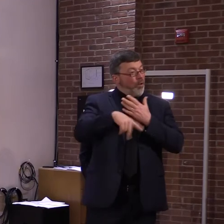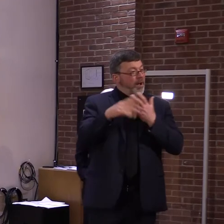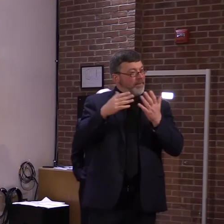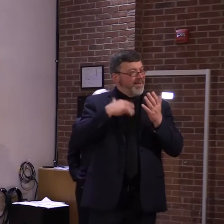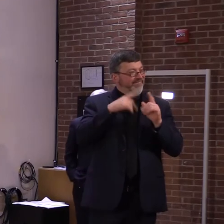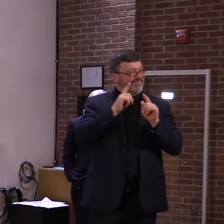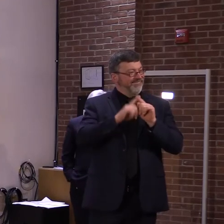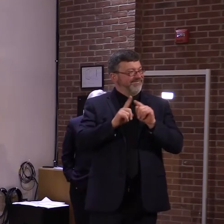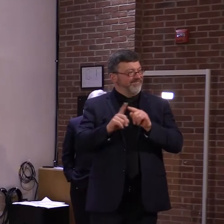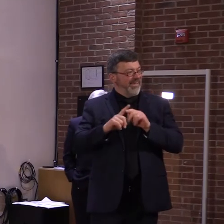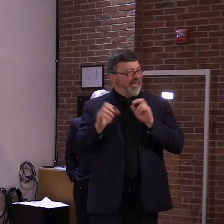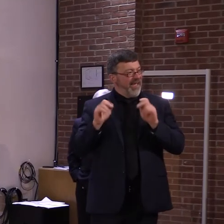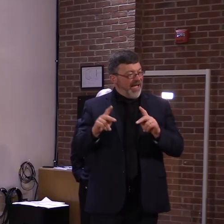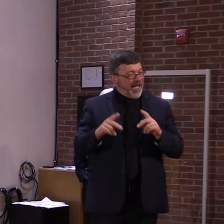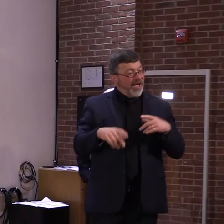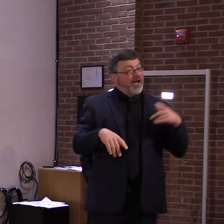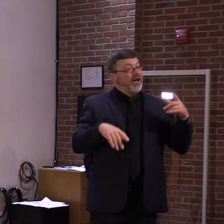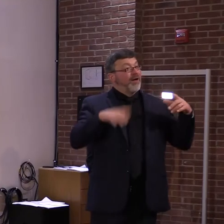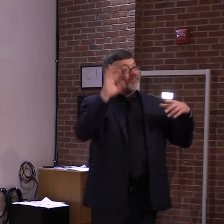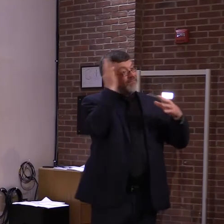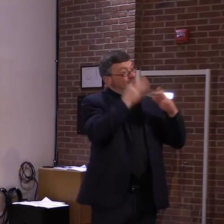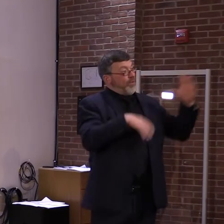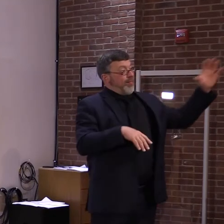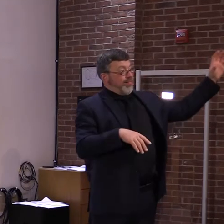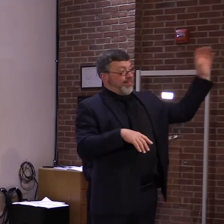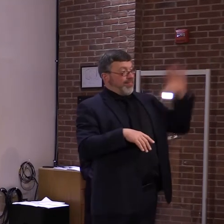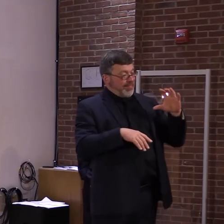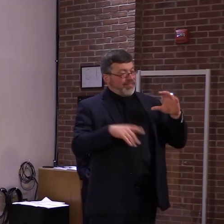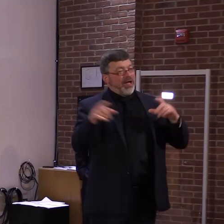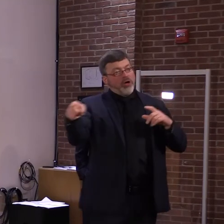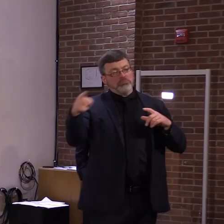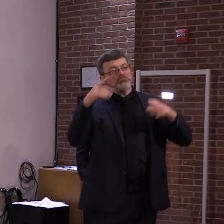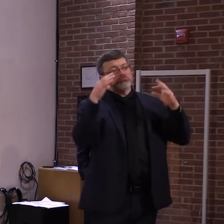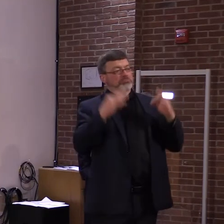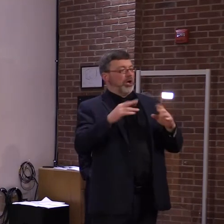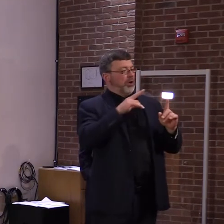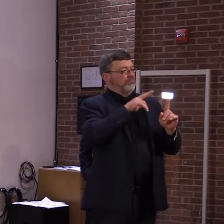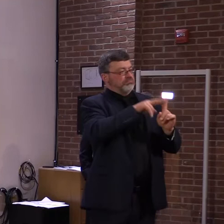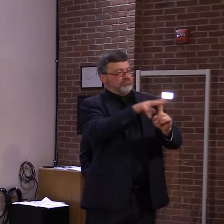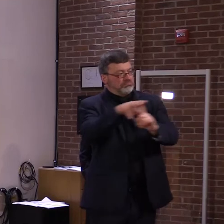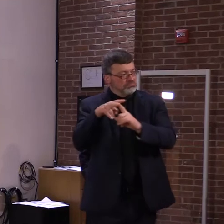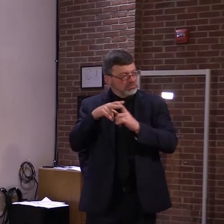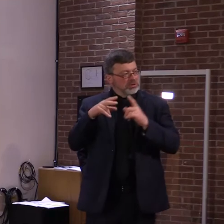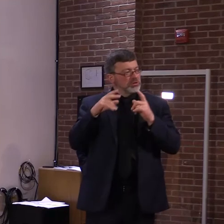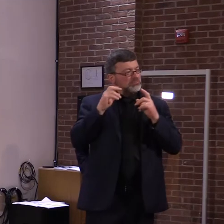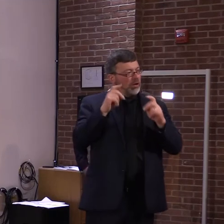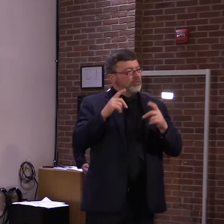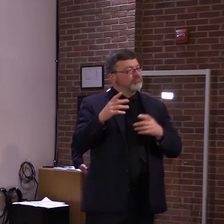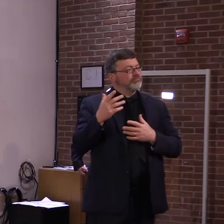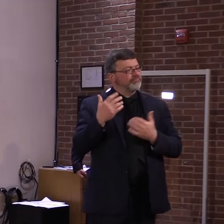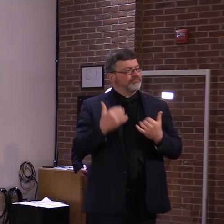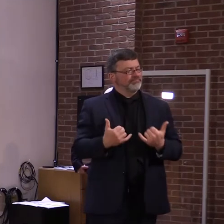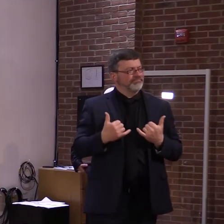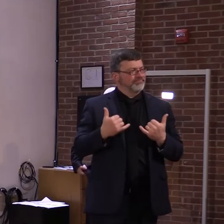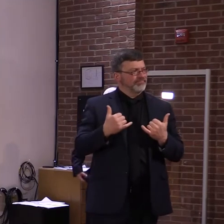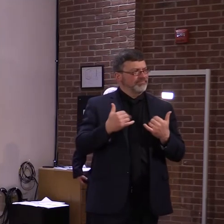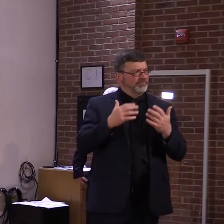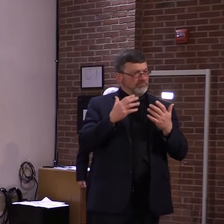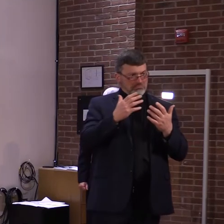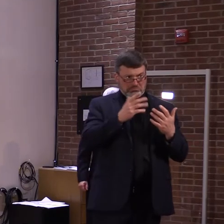expand access to programs. Do you have any sense of how the applicants were, and if there might